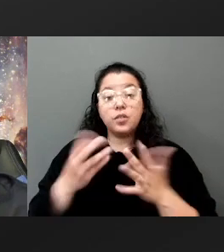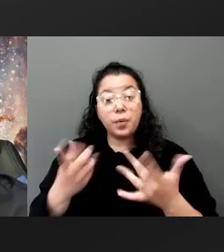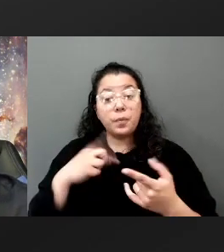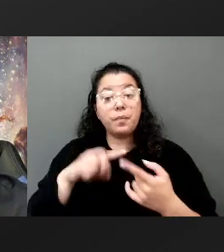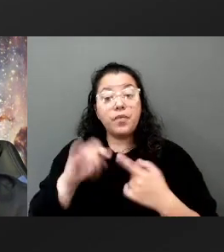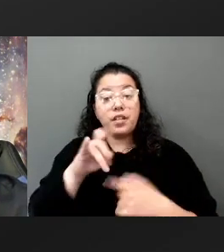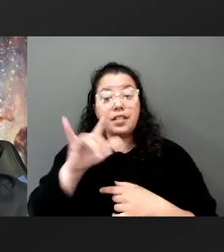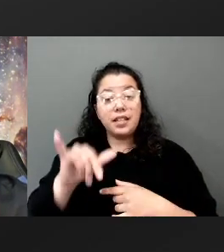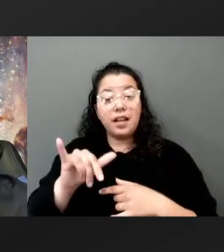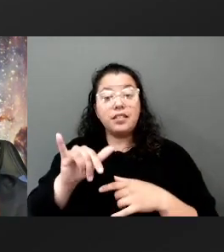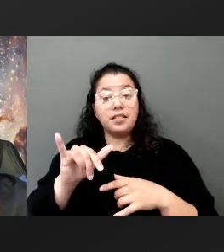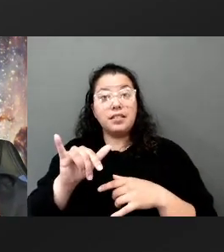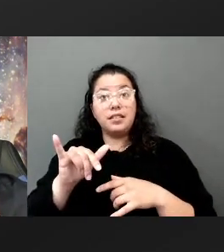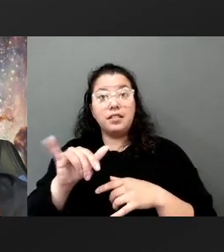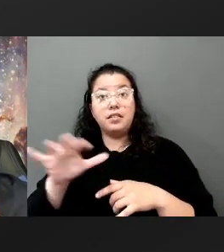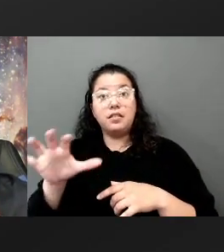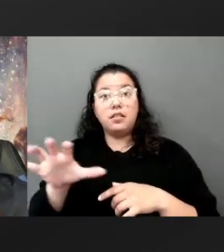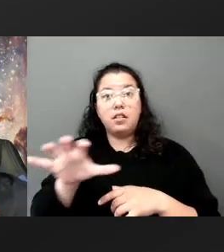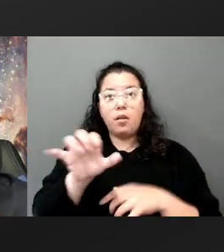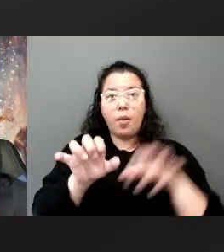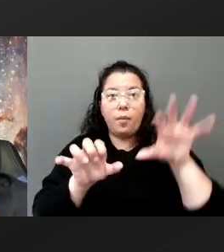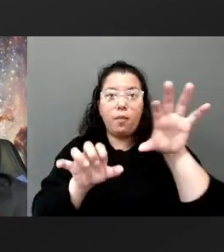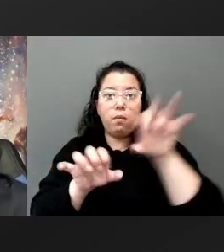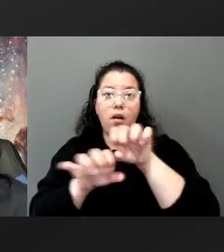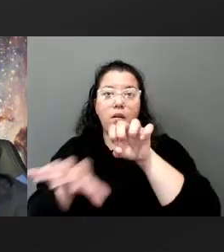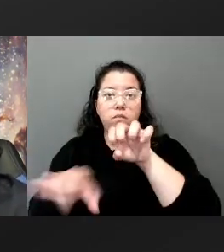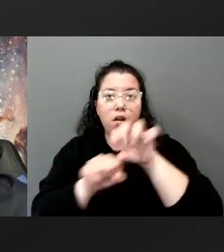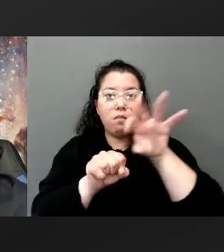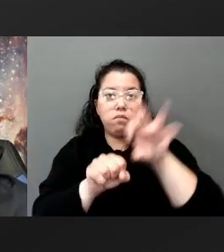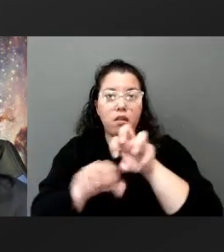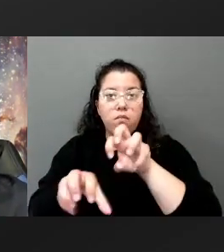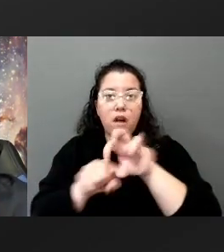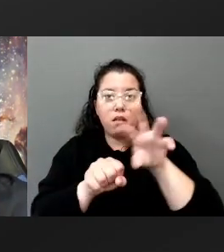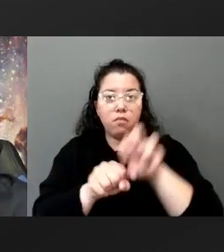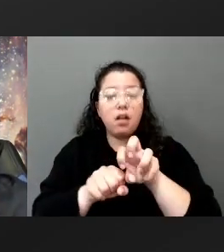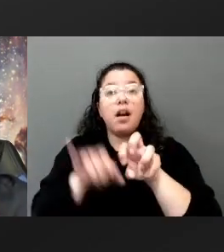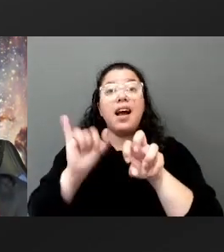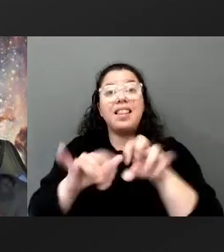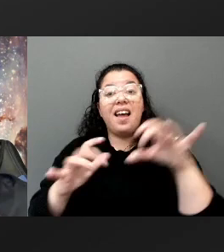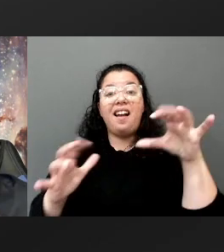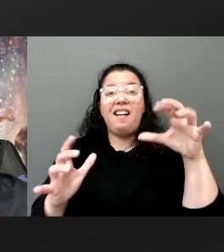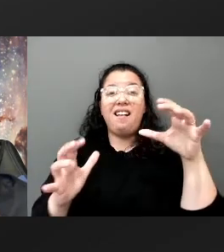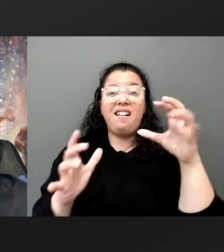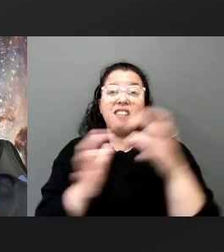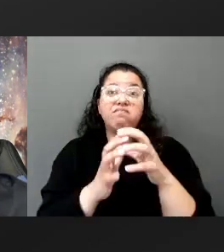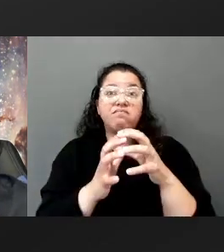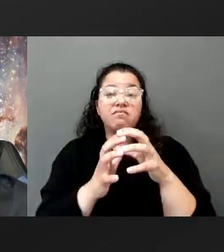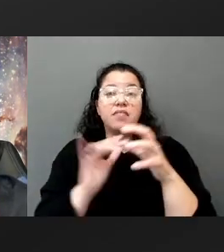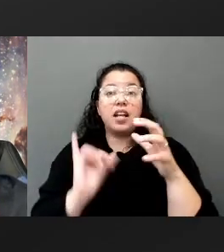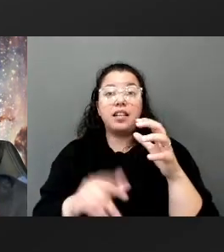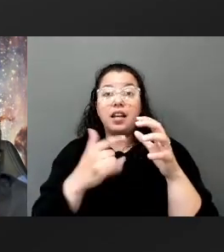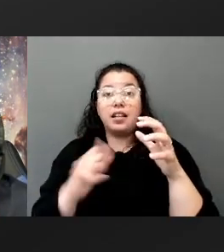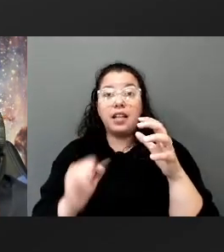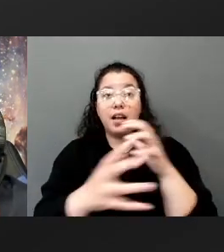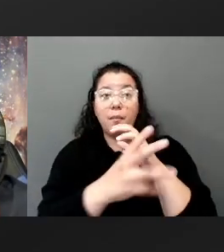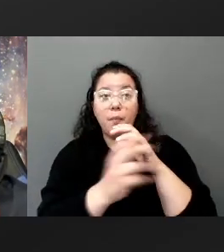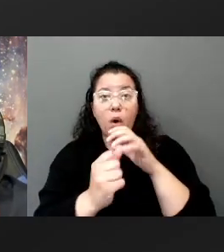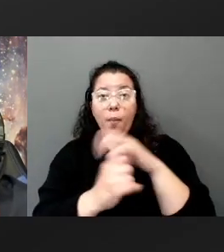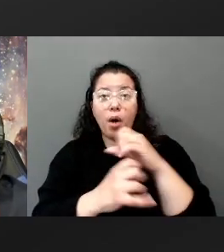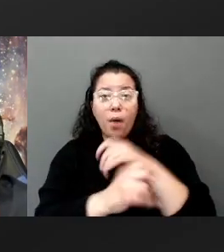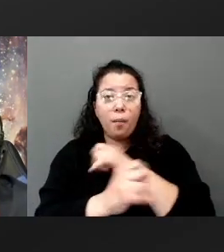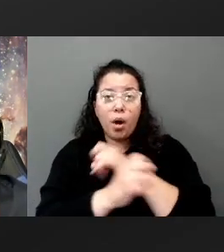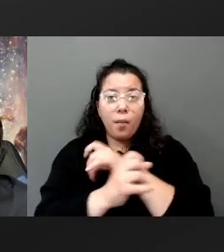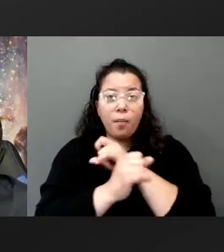tearing stars off of one another, they're triggering collisions in all this gas that they're ripping out from each other in the red and gold and forming